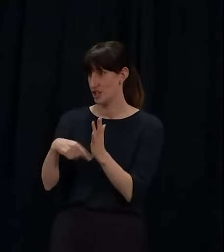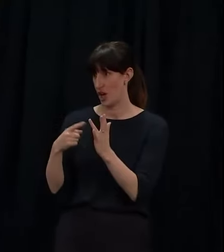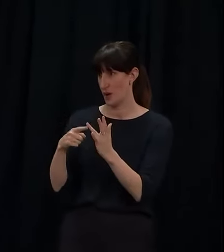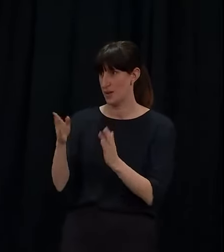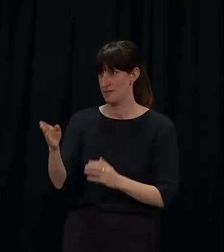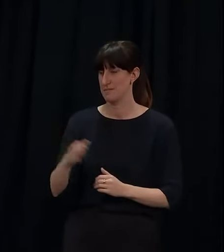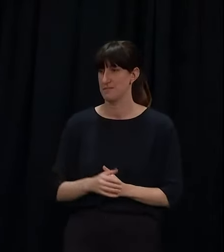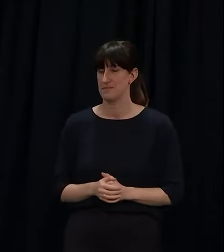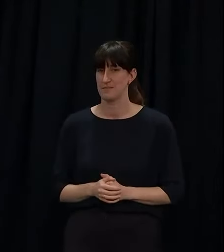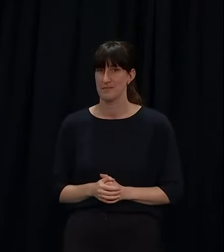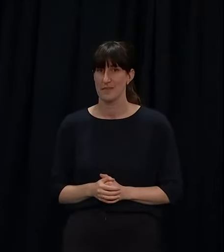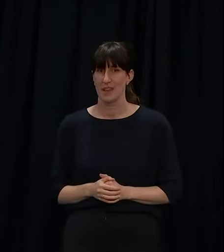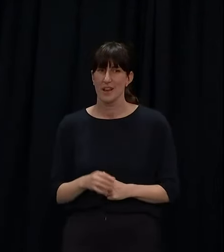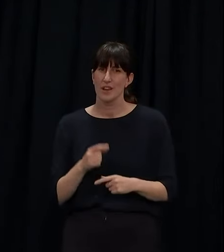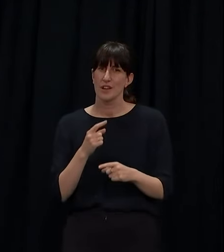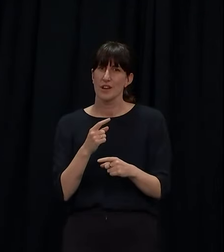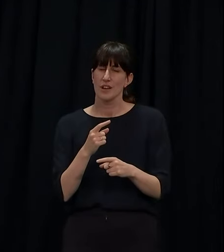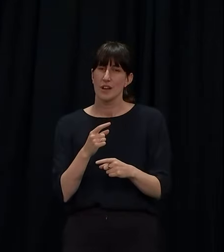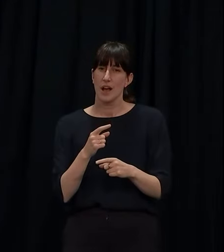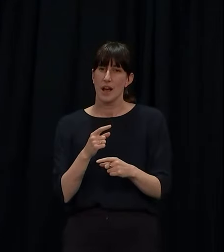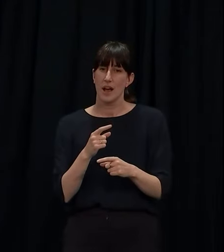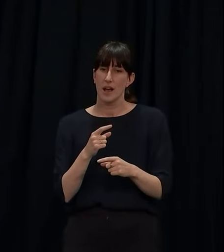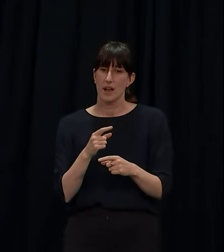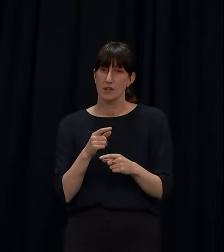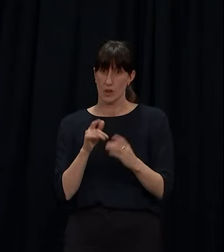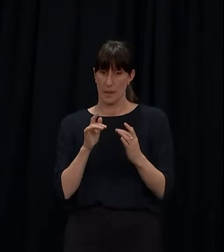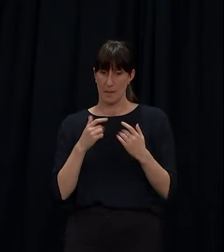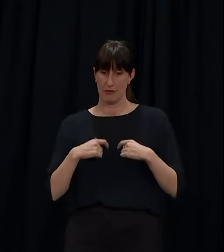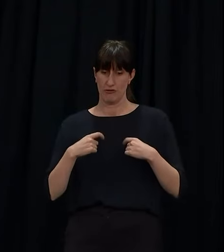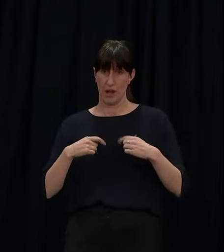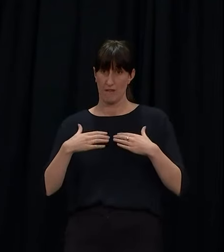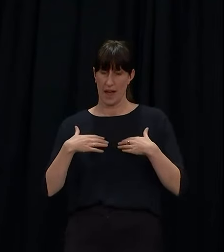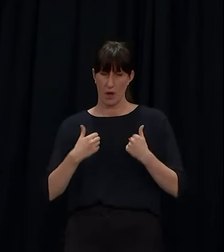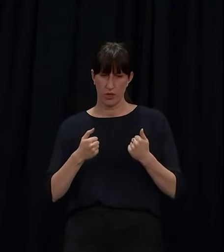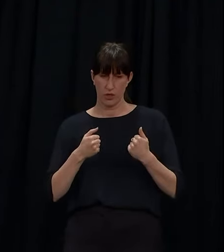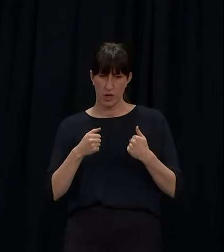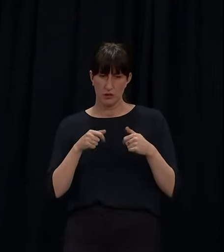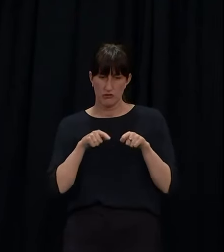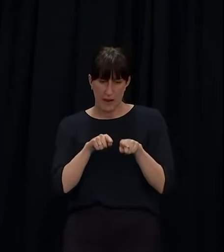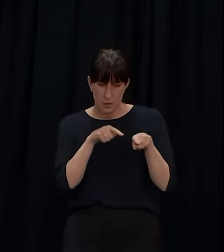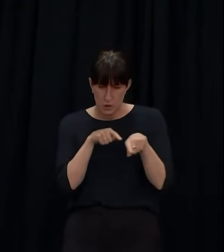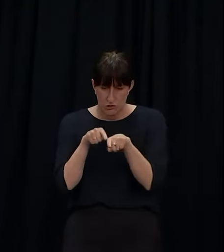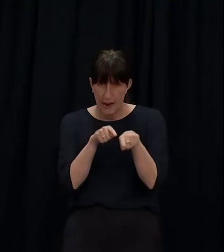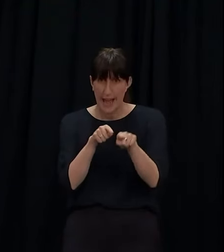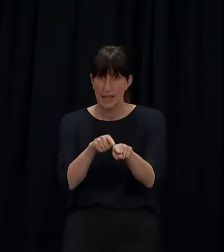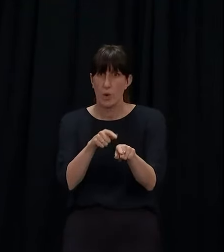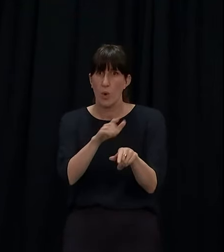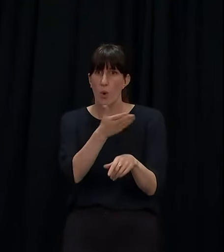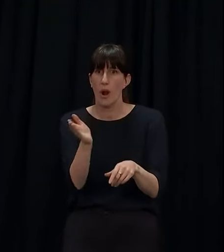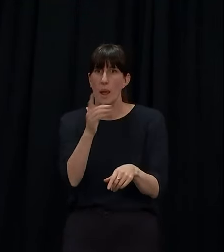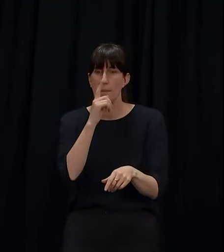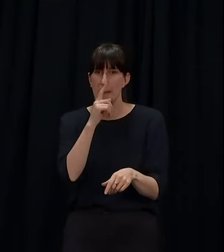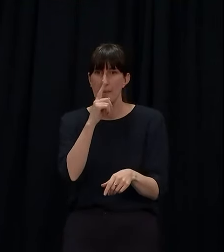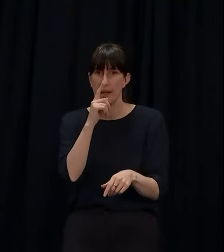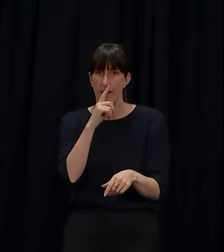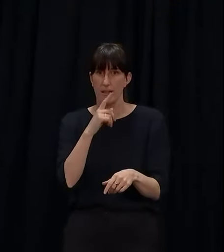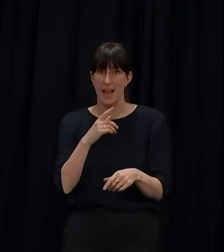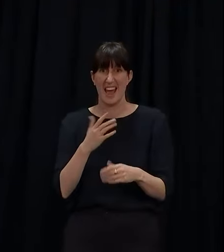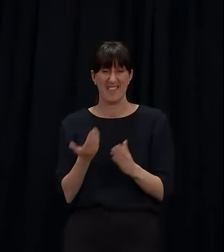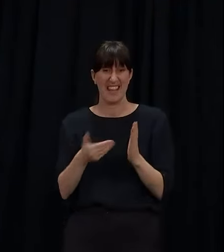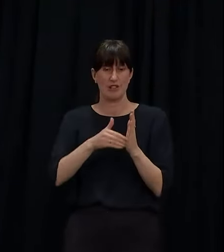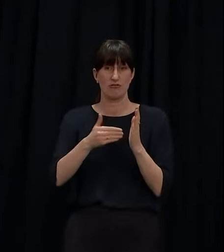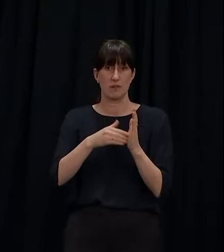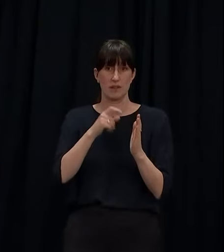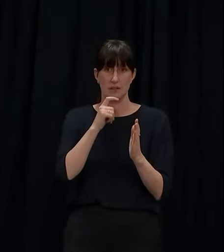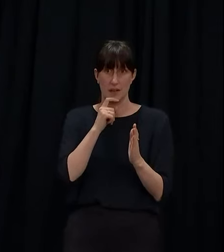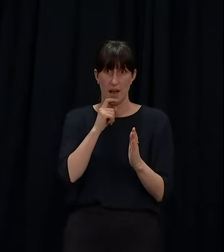Just on contact tracing, we know the Ministry of Health has got a standing capacity of 3,000 contacts a day and a surge capacity